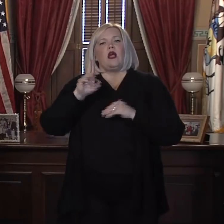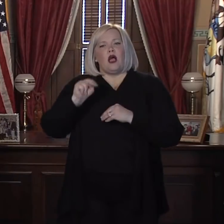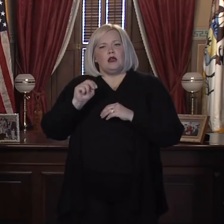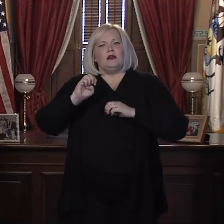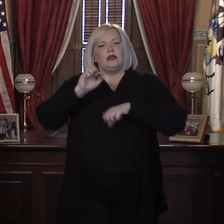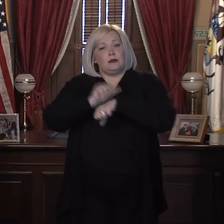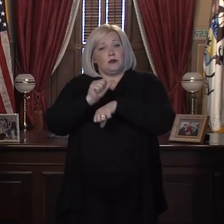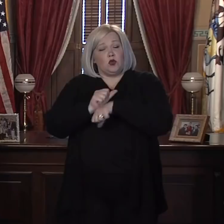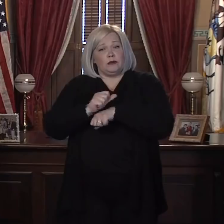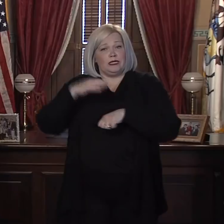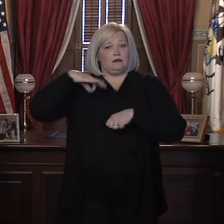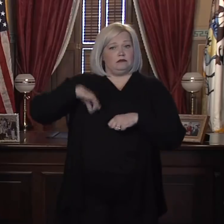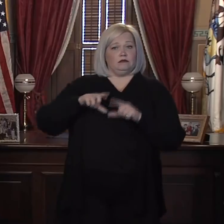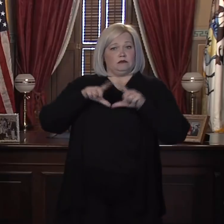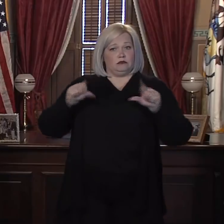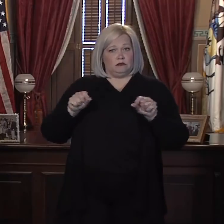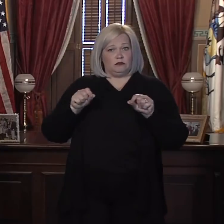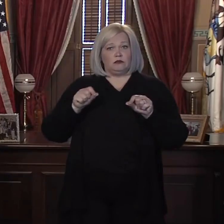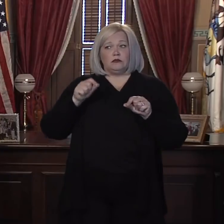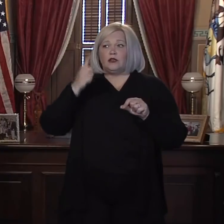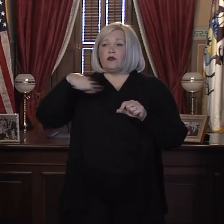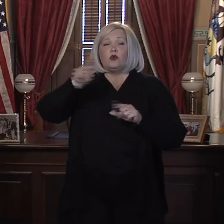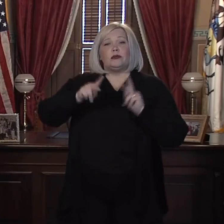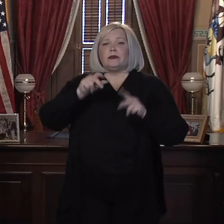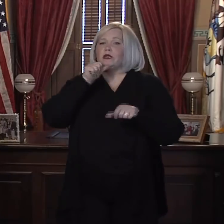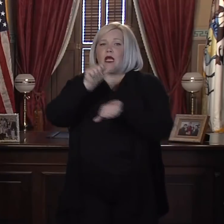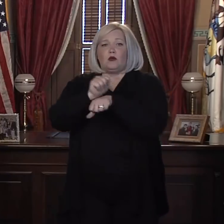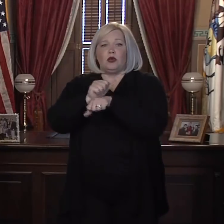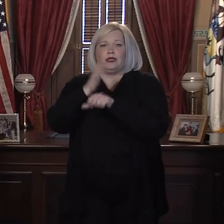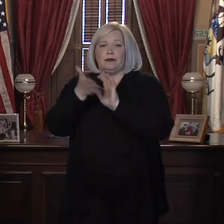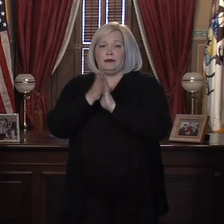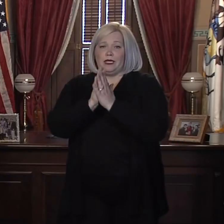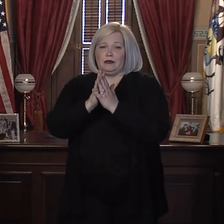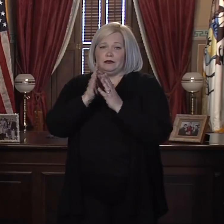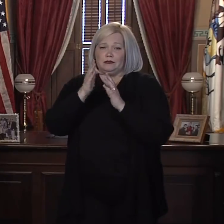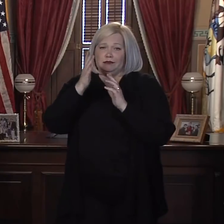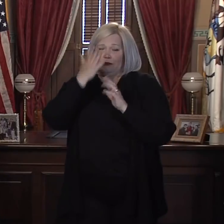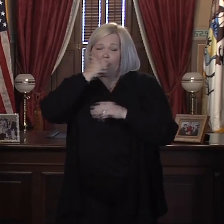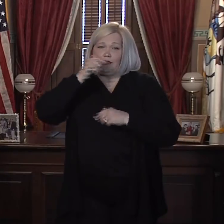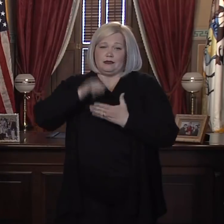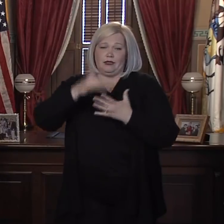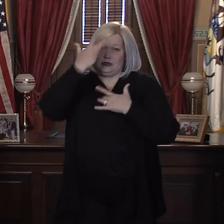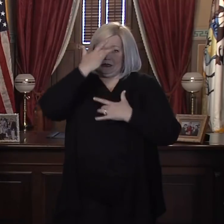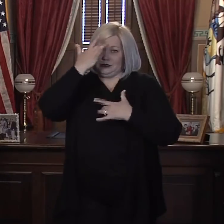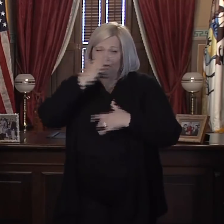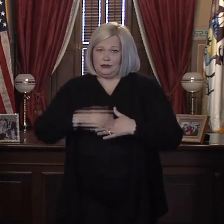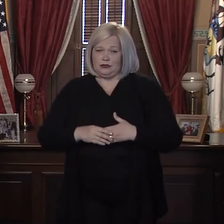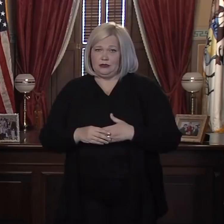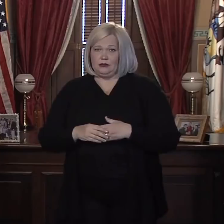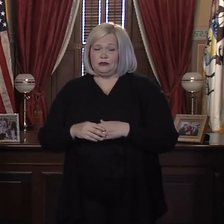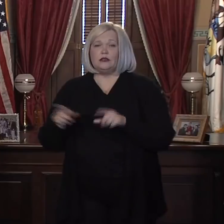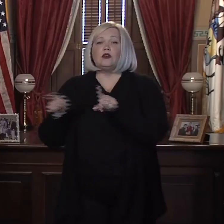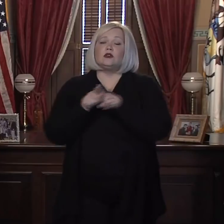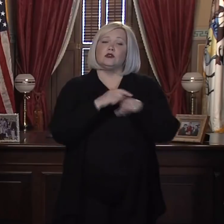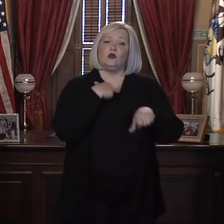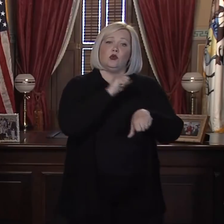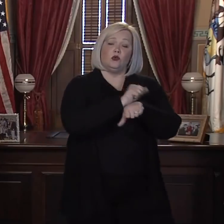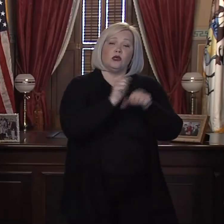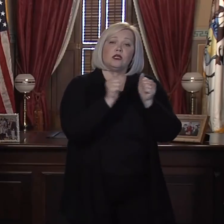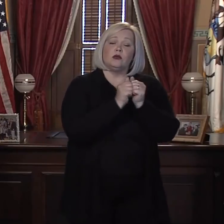Michiganders who are out of work because of this disease. We're also working incredibly closely with our